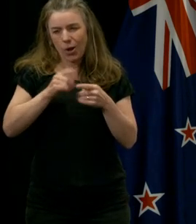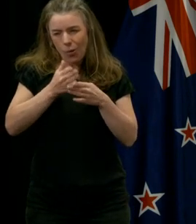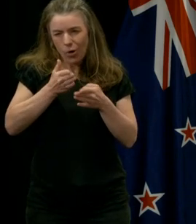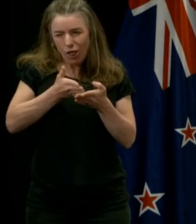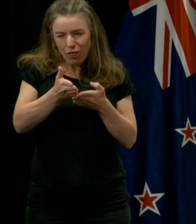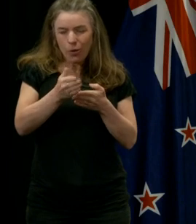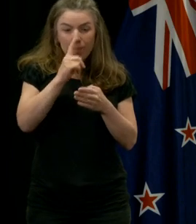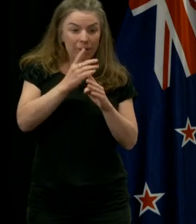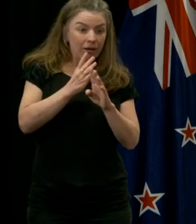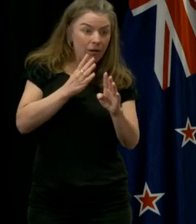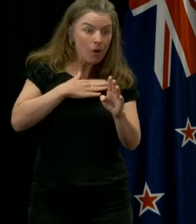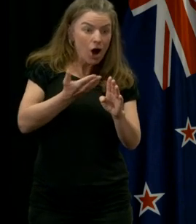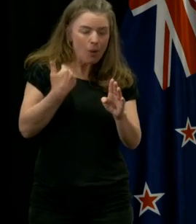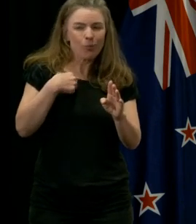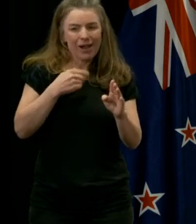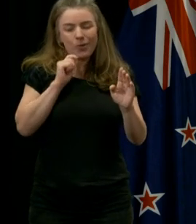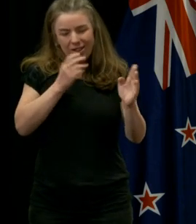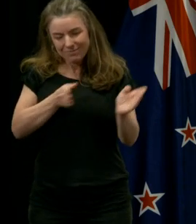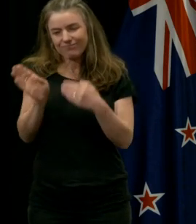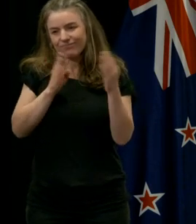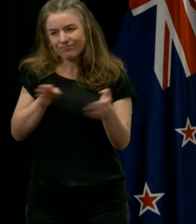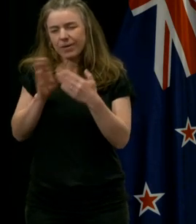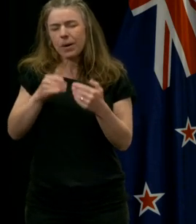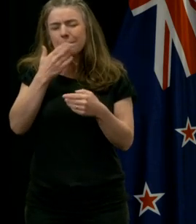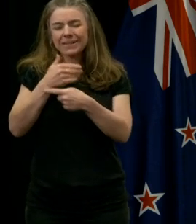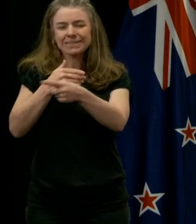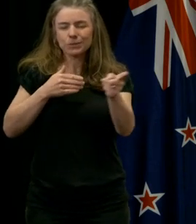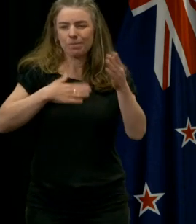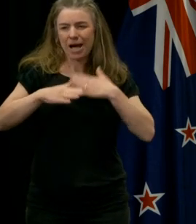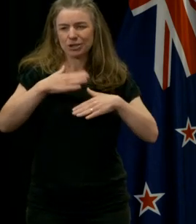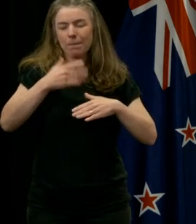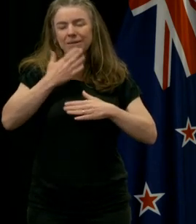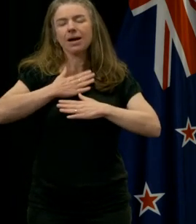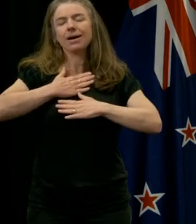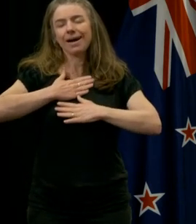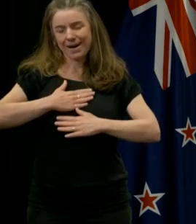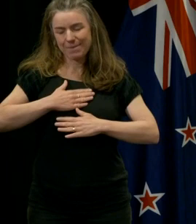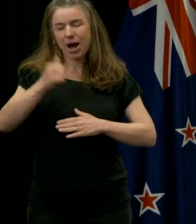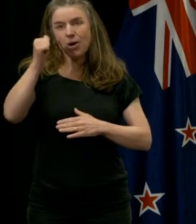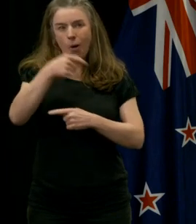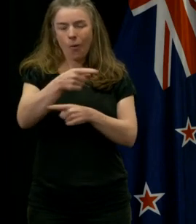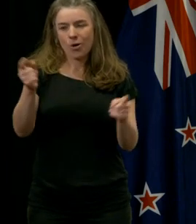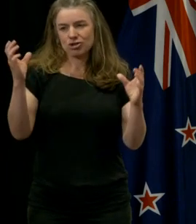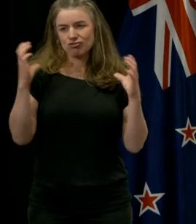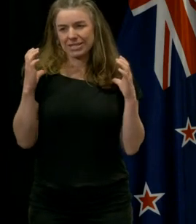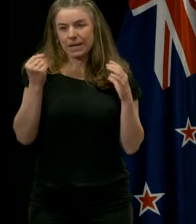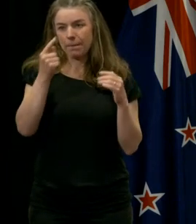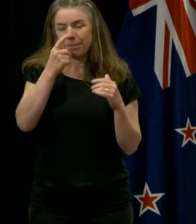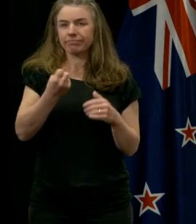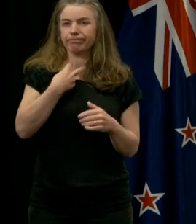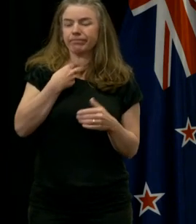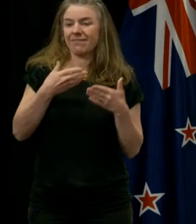through that backlog. And so I do just ask for people's patience and to be calm. I do know it's been stressed for those, particularly at